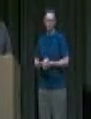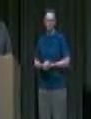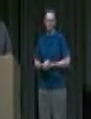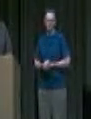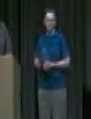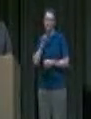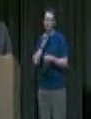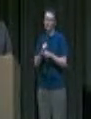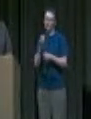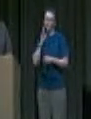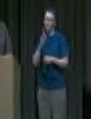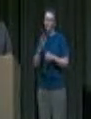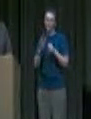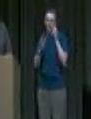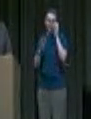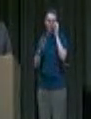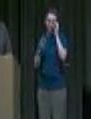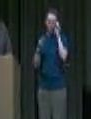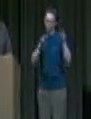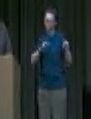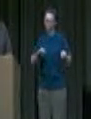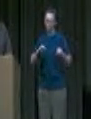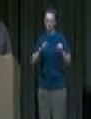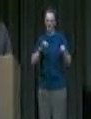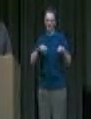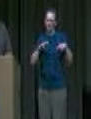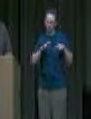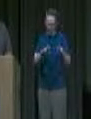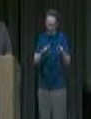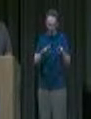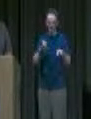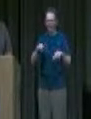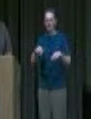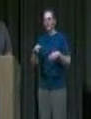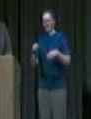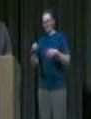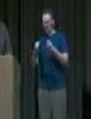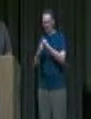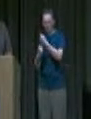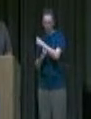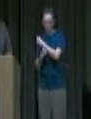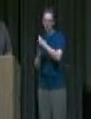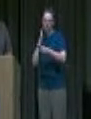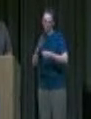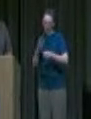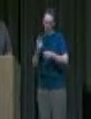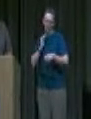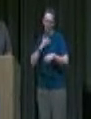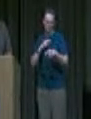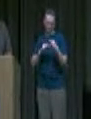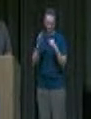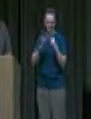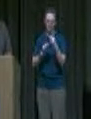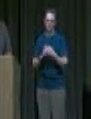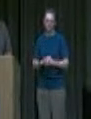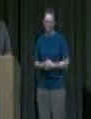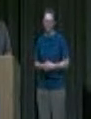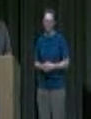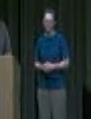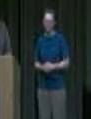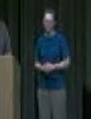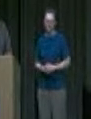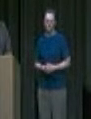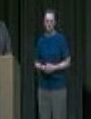be definitely monitoring the roadway and the bridge during our construction.